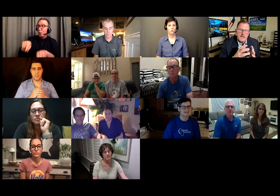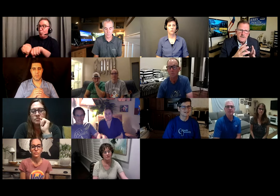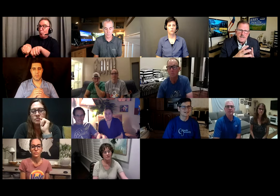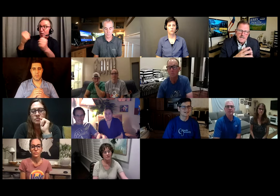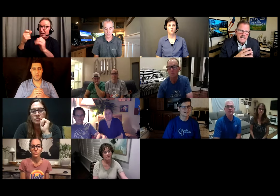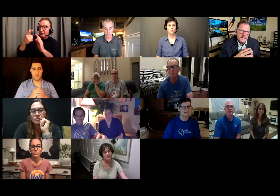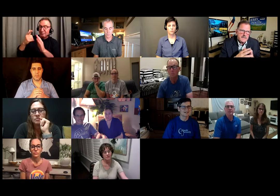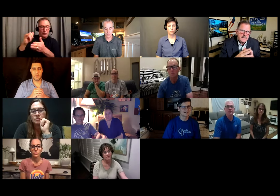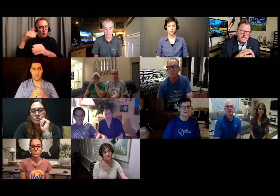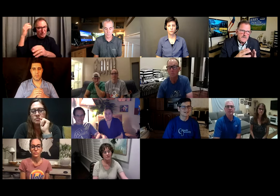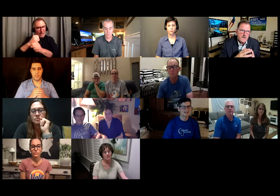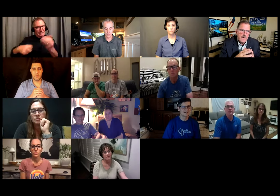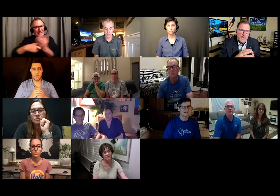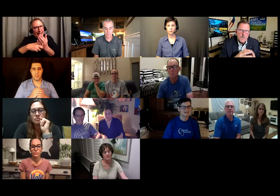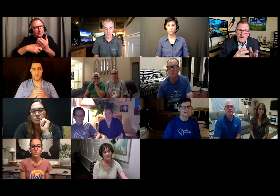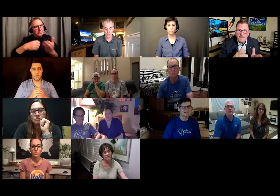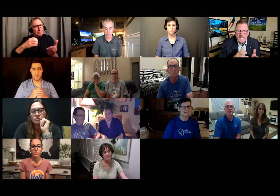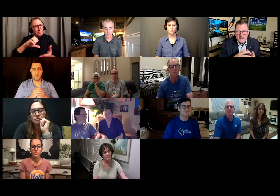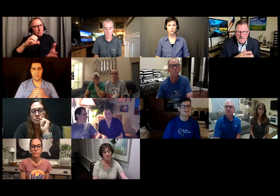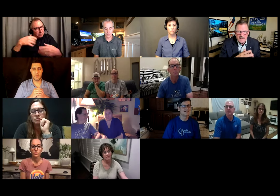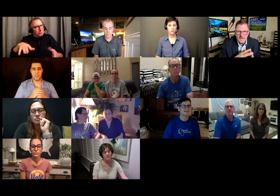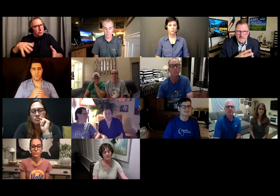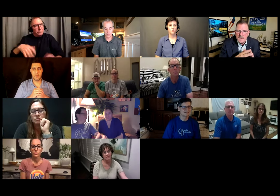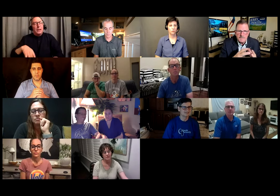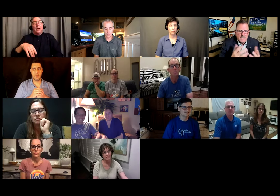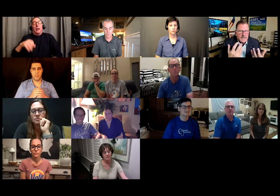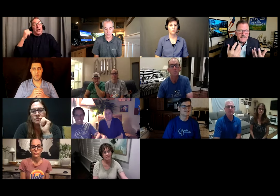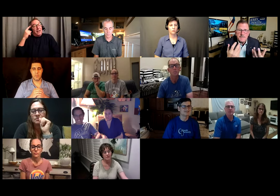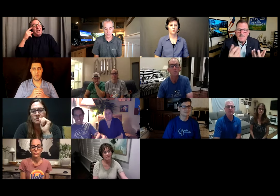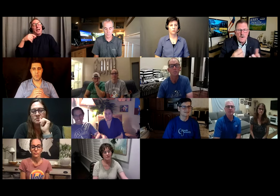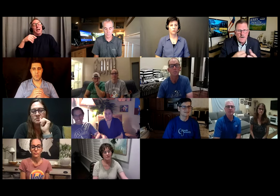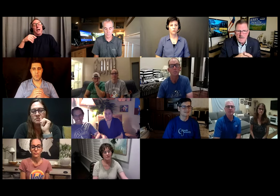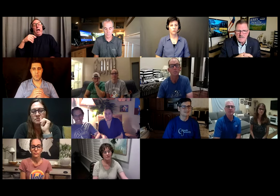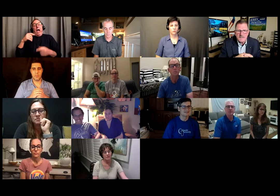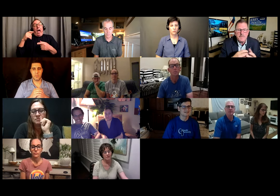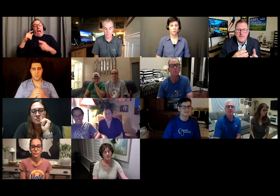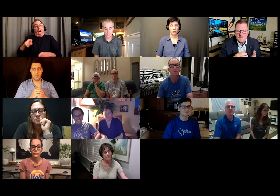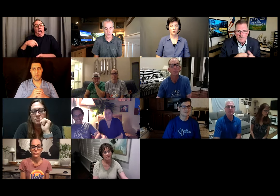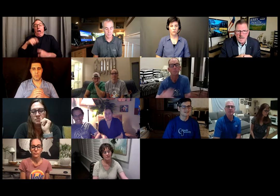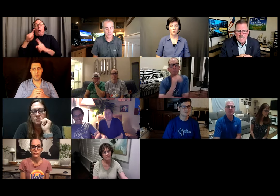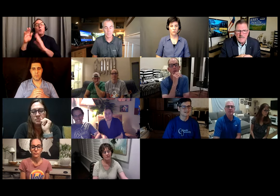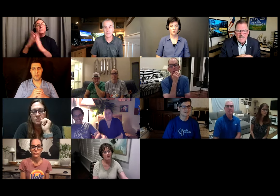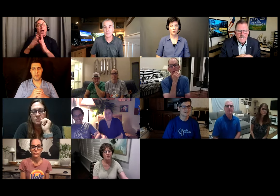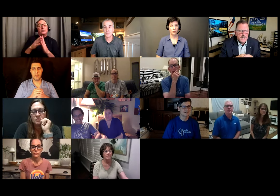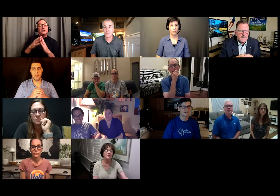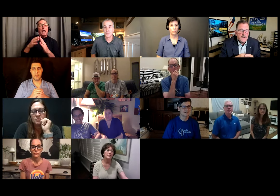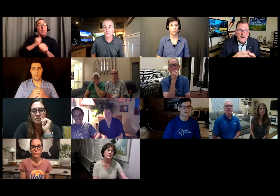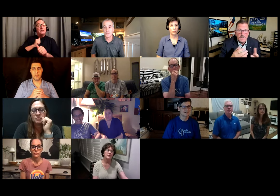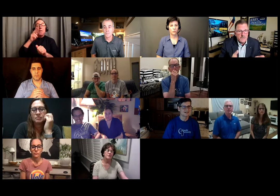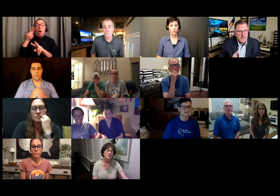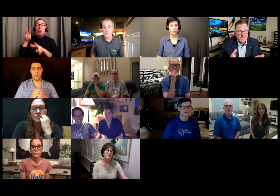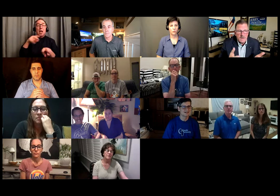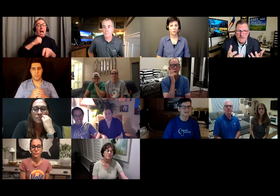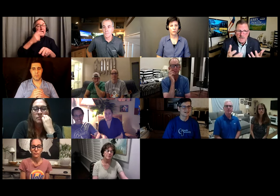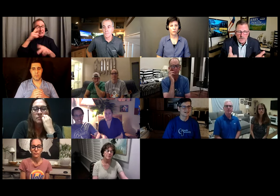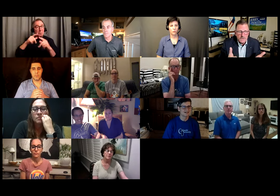And when I look at that, it's, first of all, when I'm downtown these days, I see people wearing masks. I see people complying. When you go into